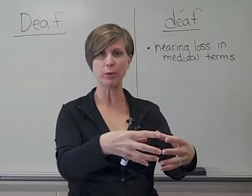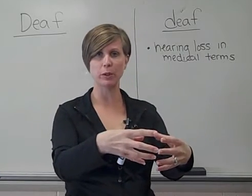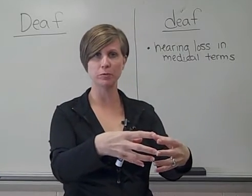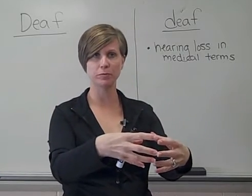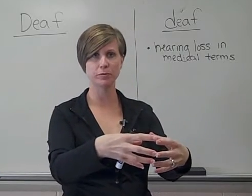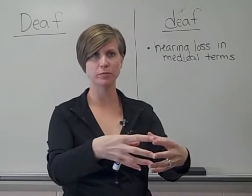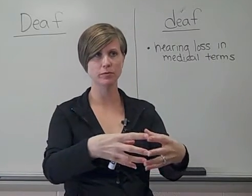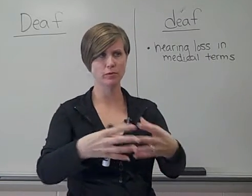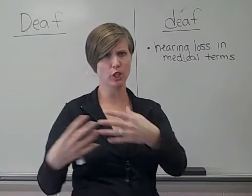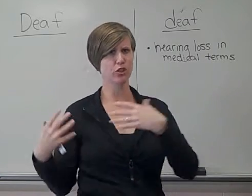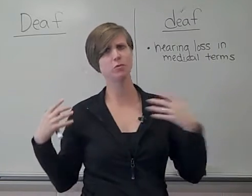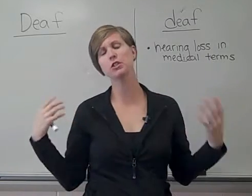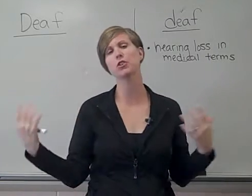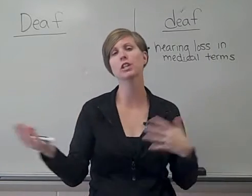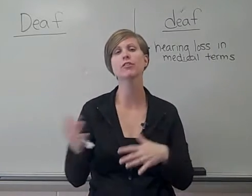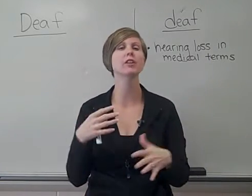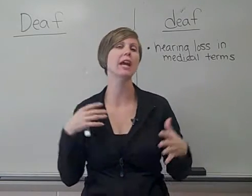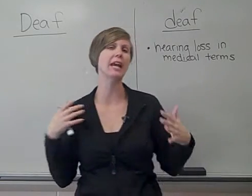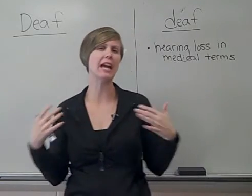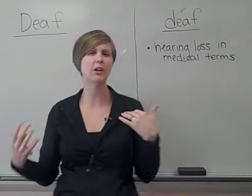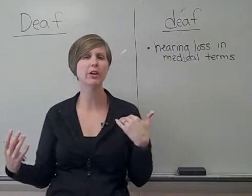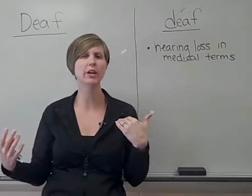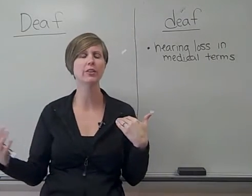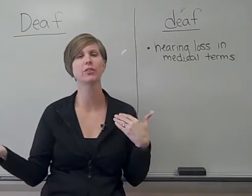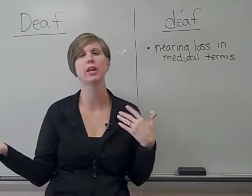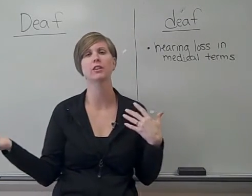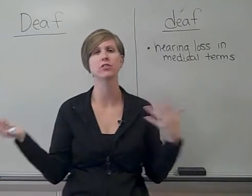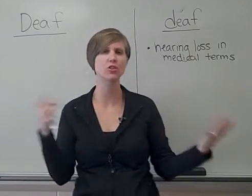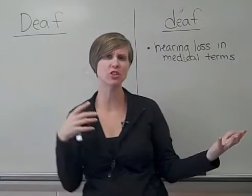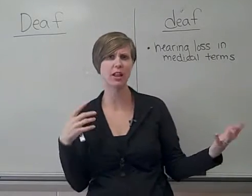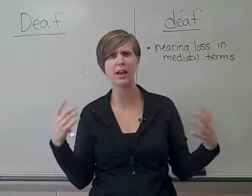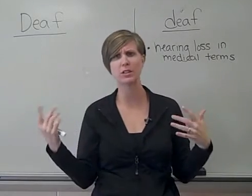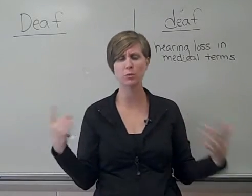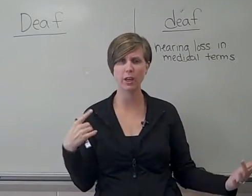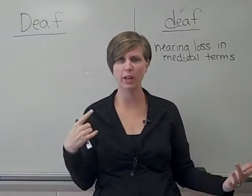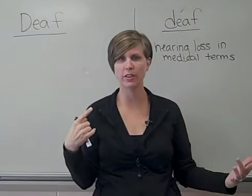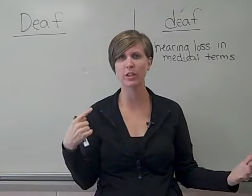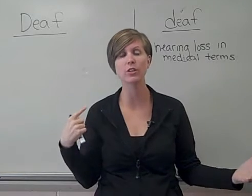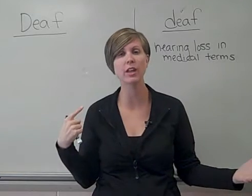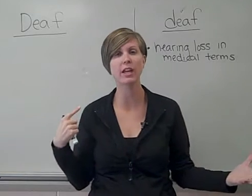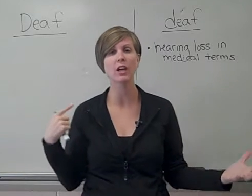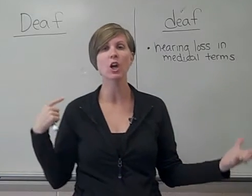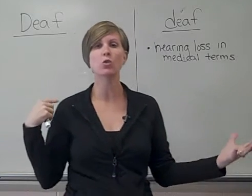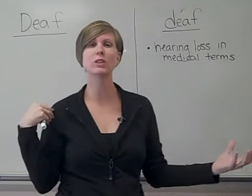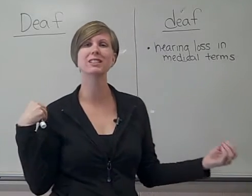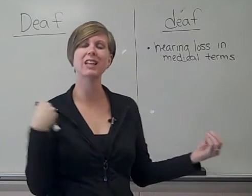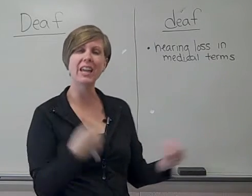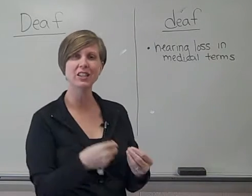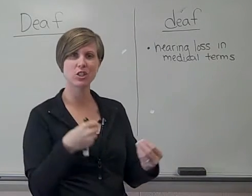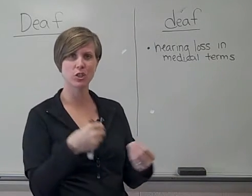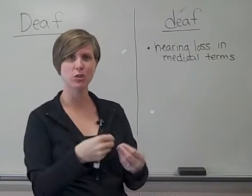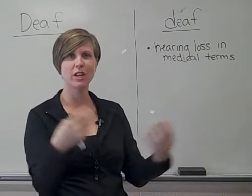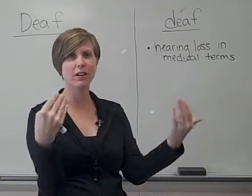people. So the majority of who they hang out with, who they socialize with, and who they relate to, their